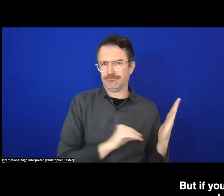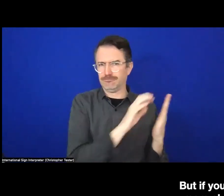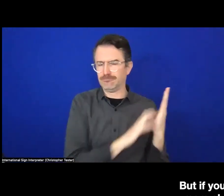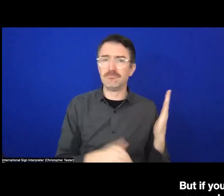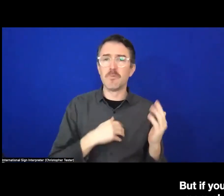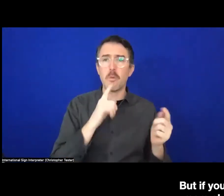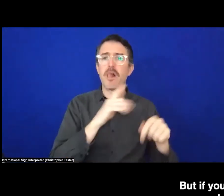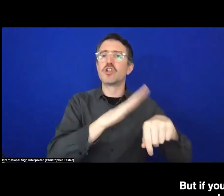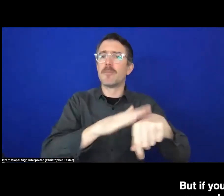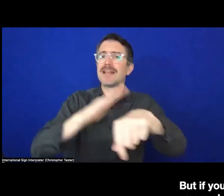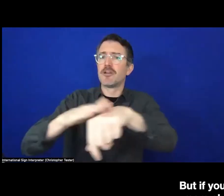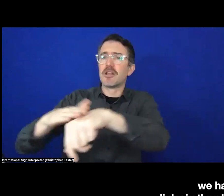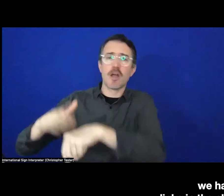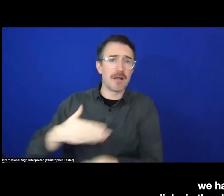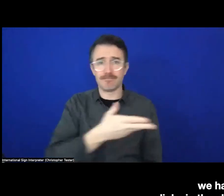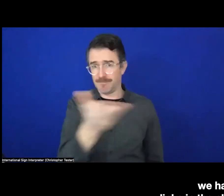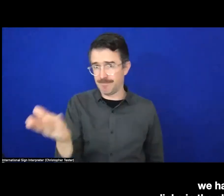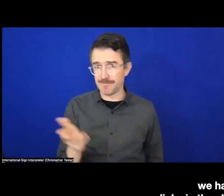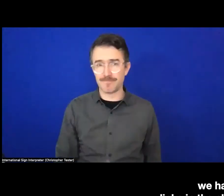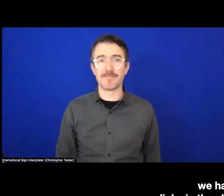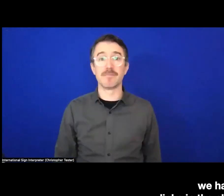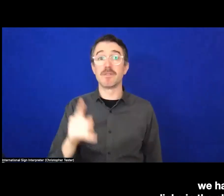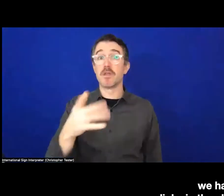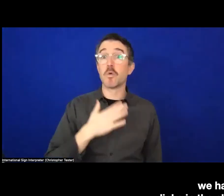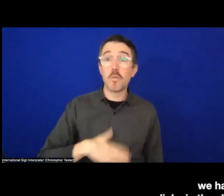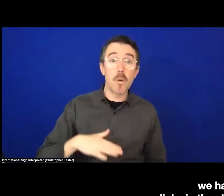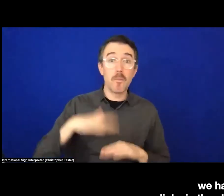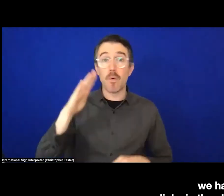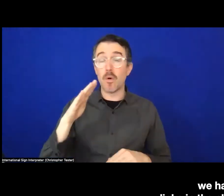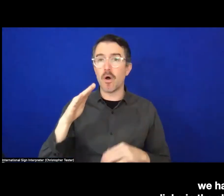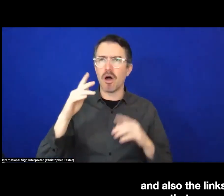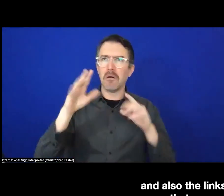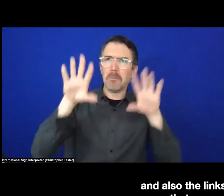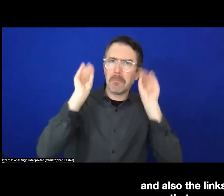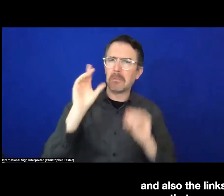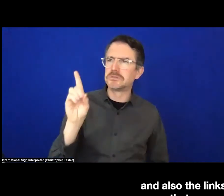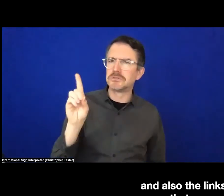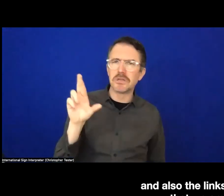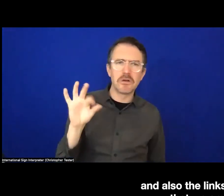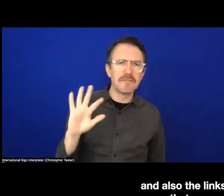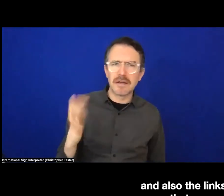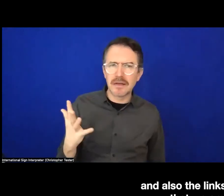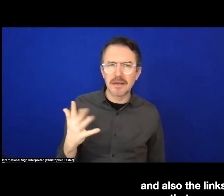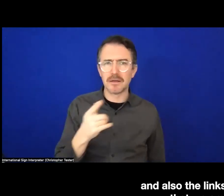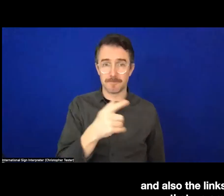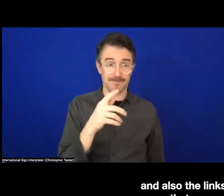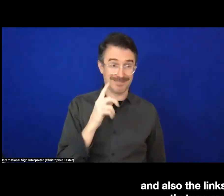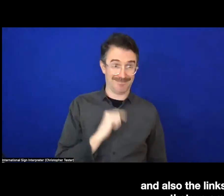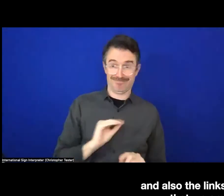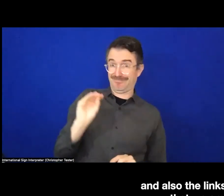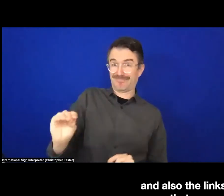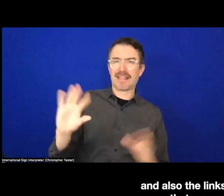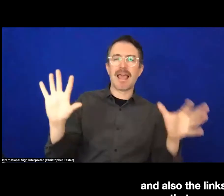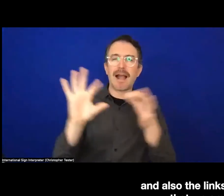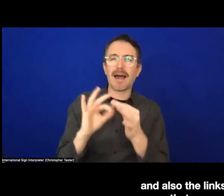to learn more about the DRF work, we have shared links in the chat box, and also the links to some of